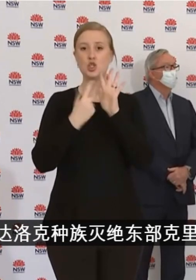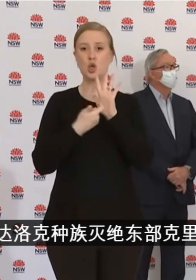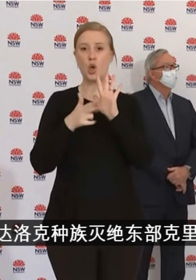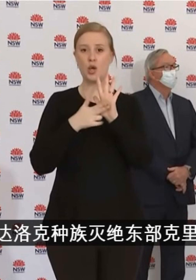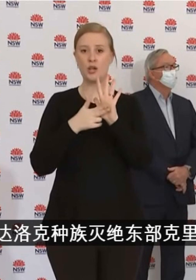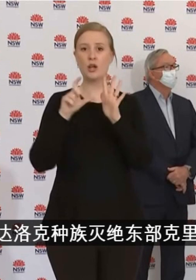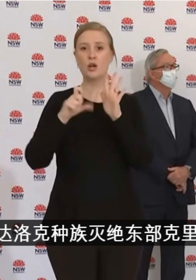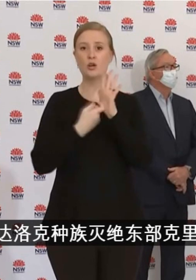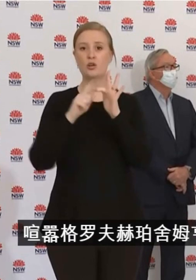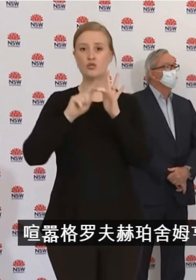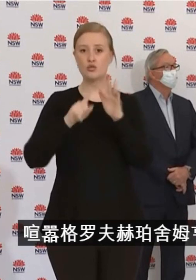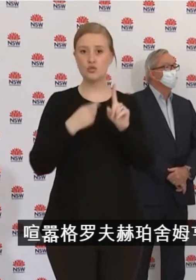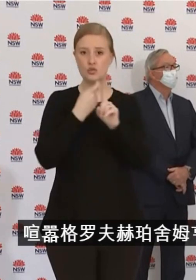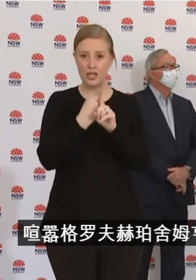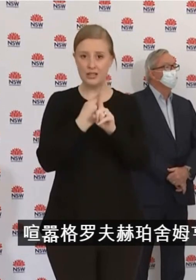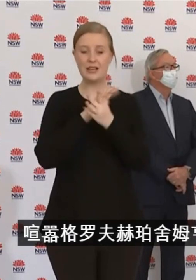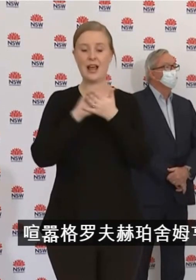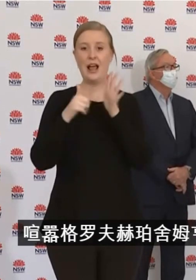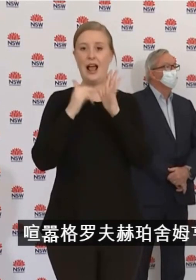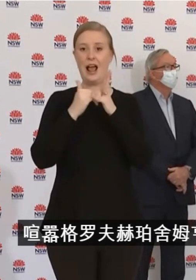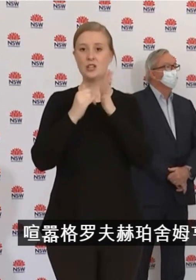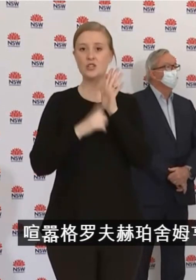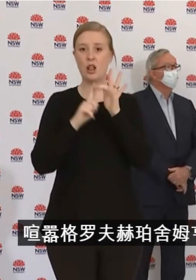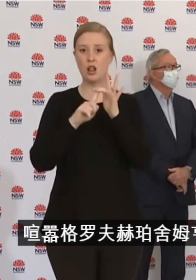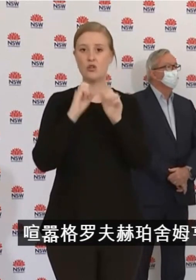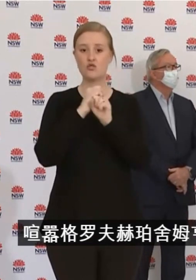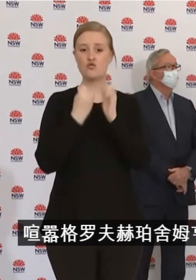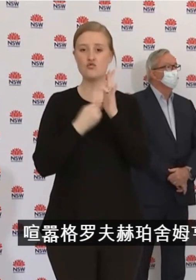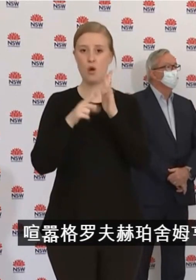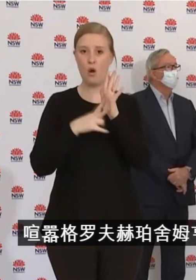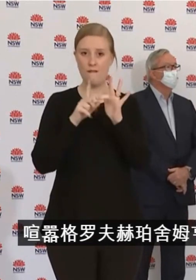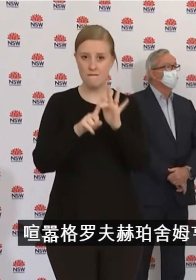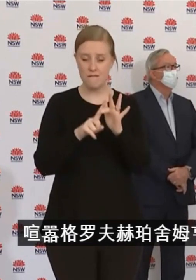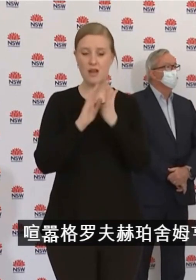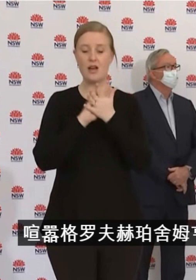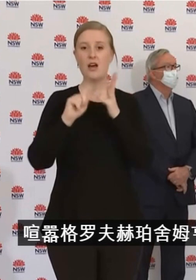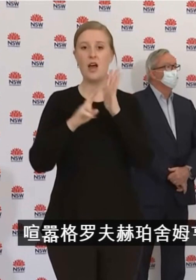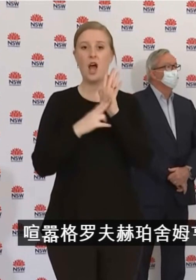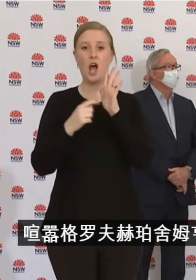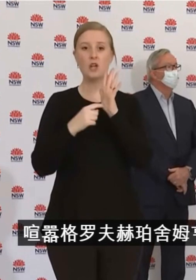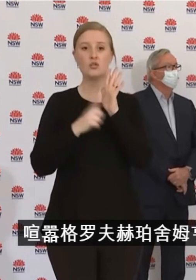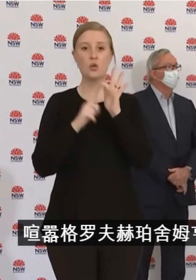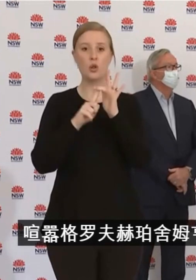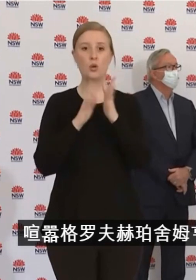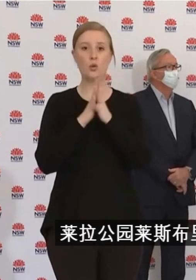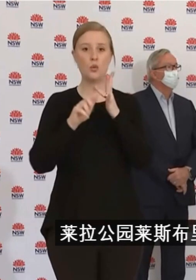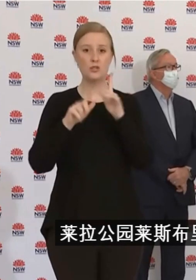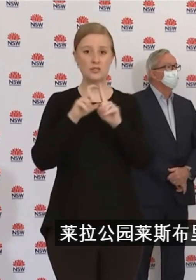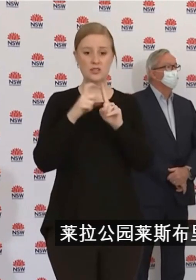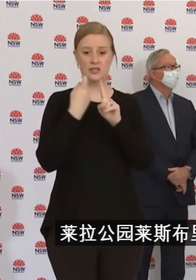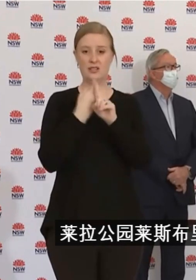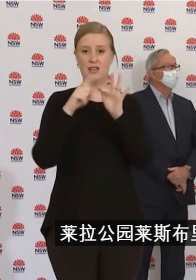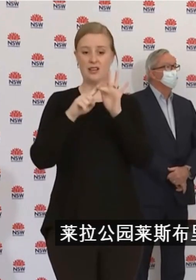Glenwood, Gratham Farm, Hasselgrove, Hebersham, Huntingwood, Killyville Ridge, Kings Langley, Kings